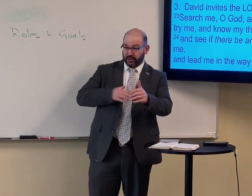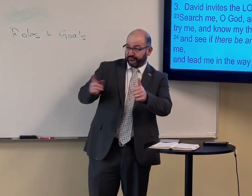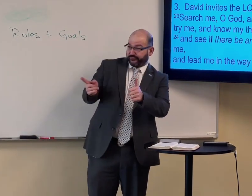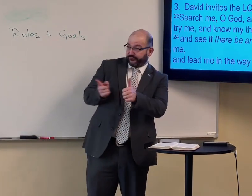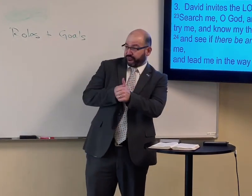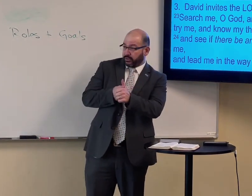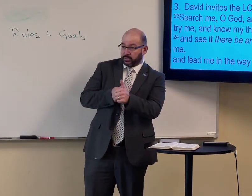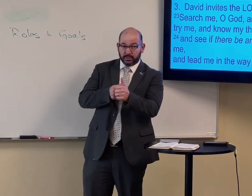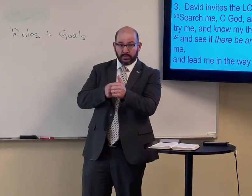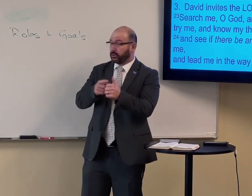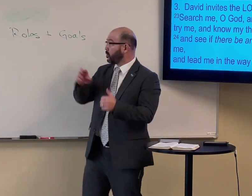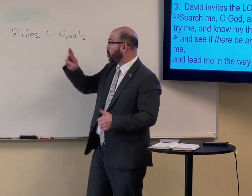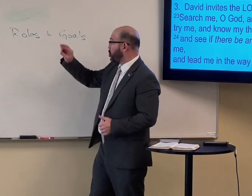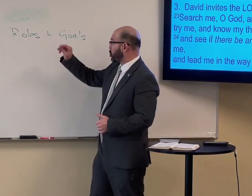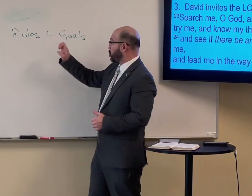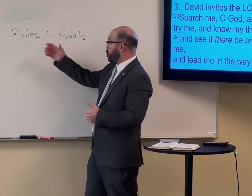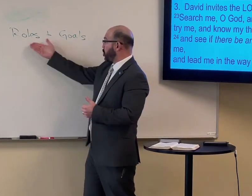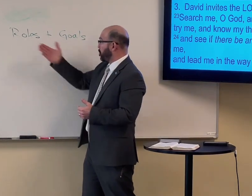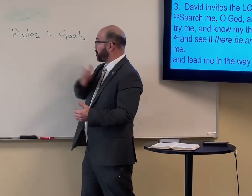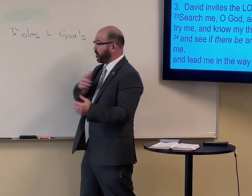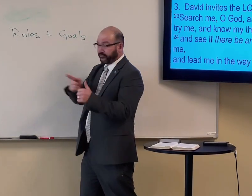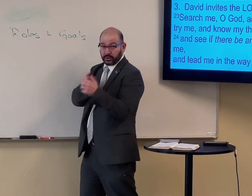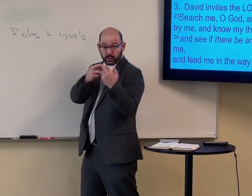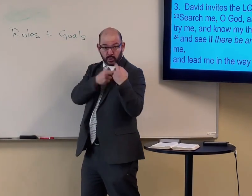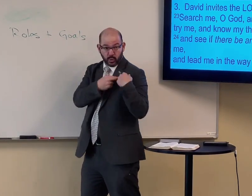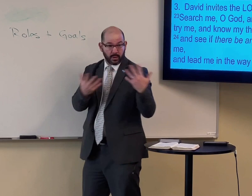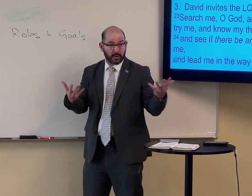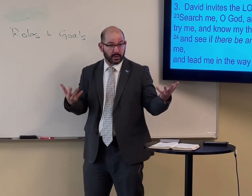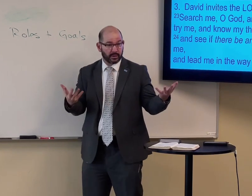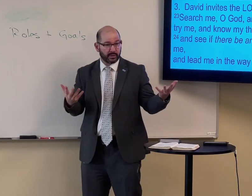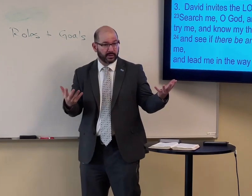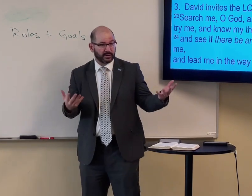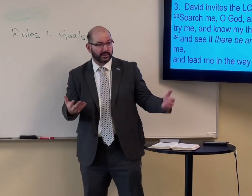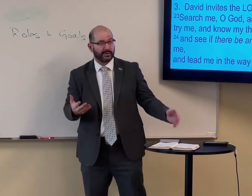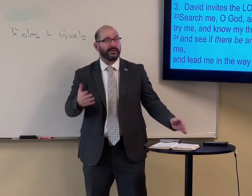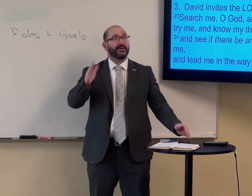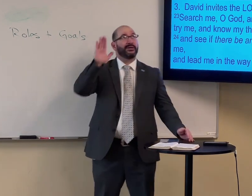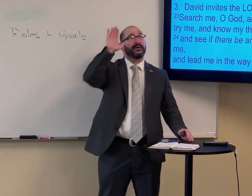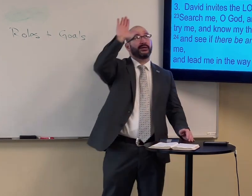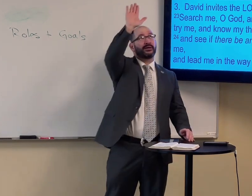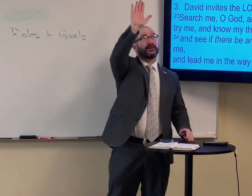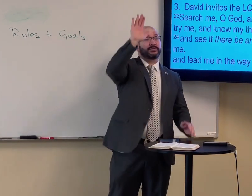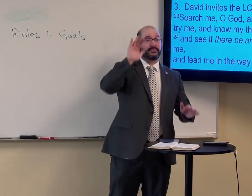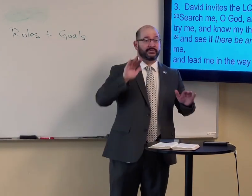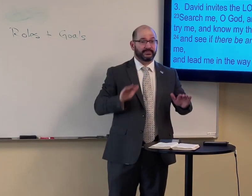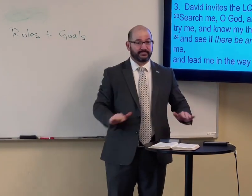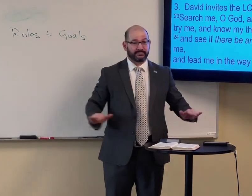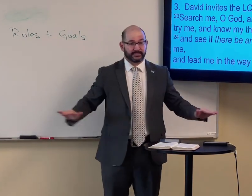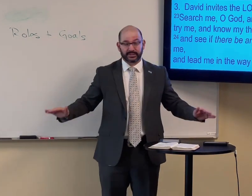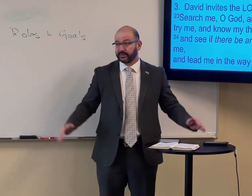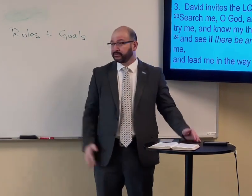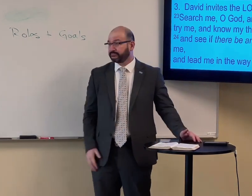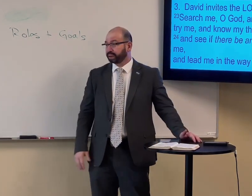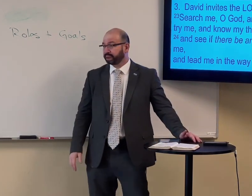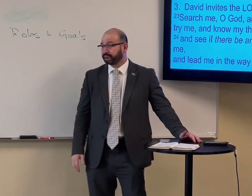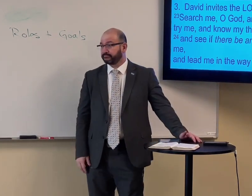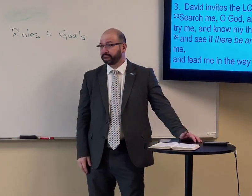For example, my first role, my first responsibility is I'm God's child.